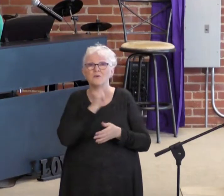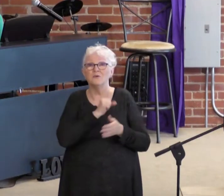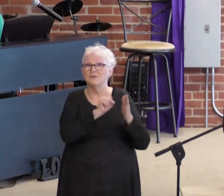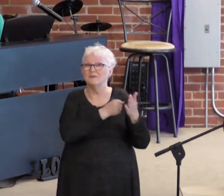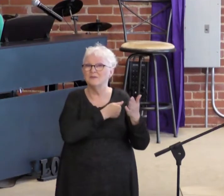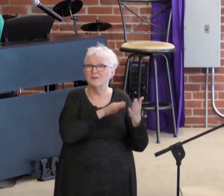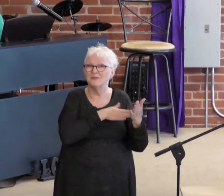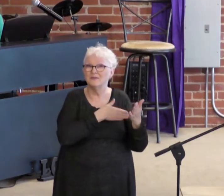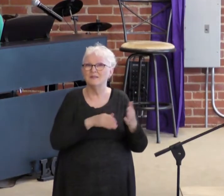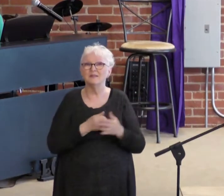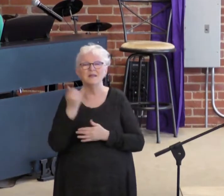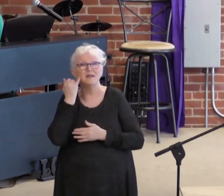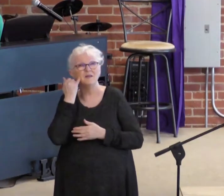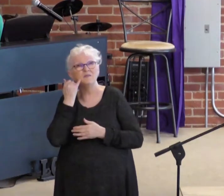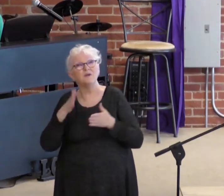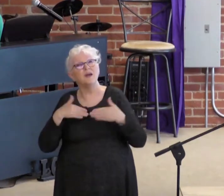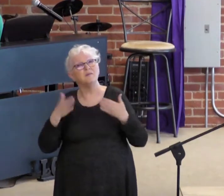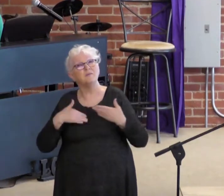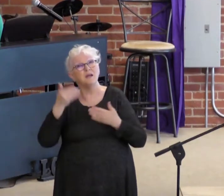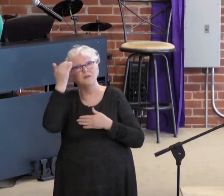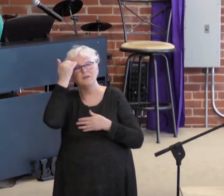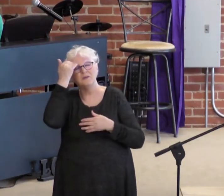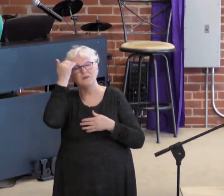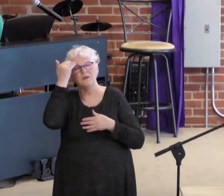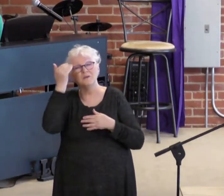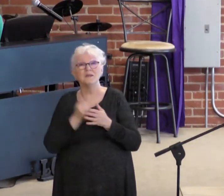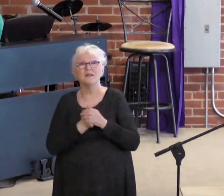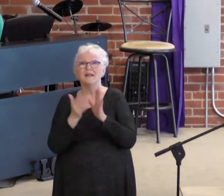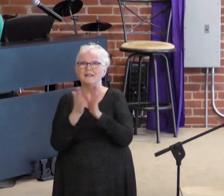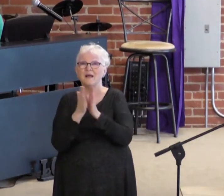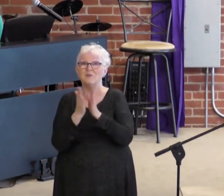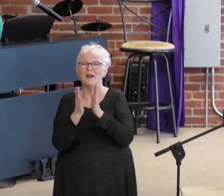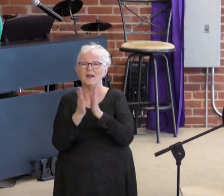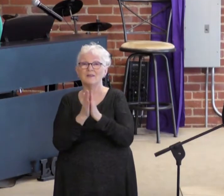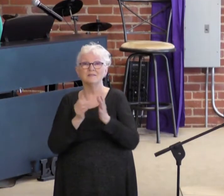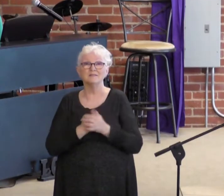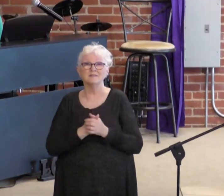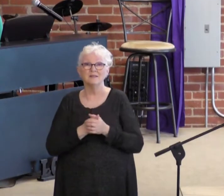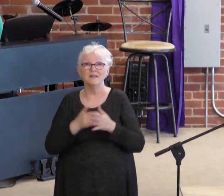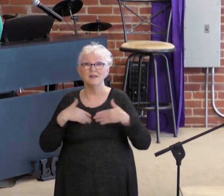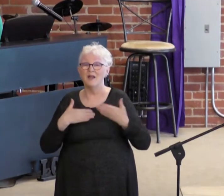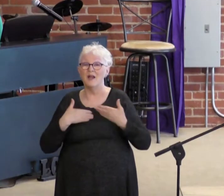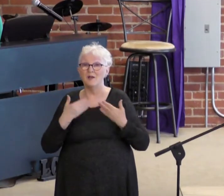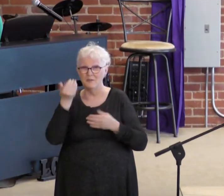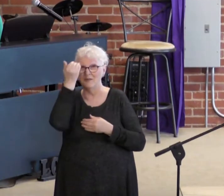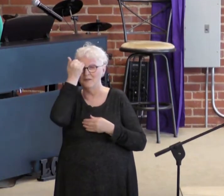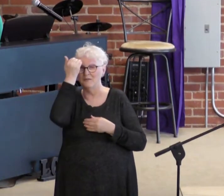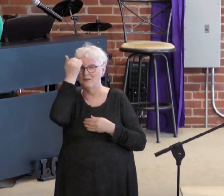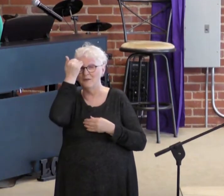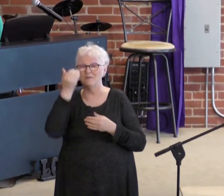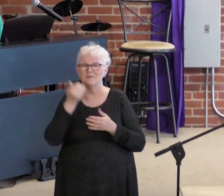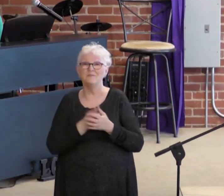it. Remember that? What's part of it say? Clap your hands. If you're happy and you know it. Stomp your